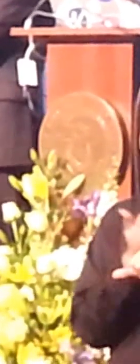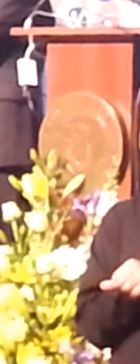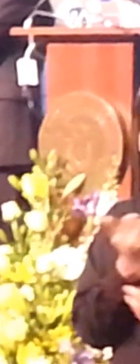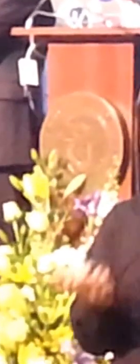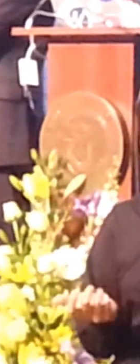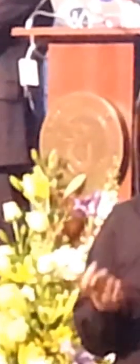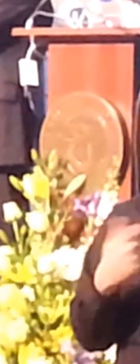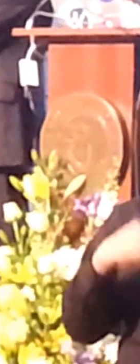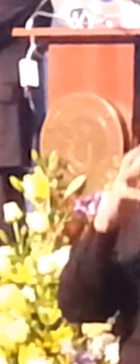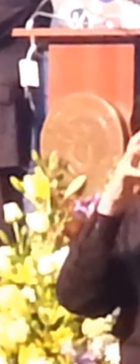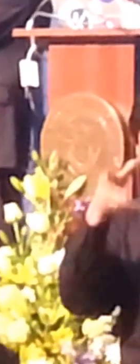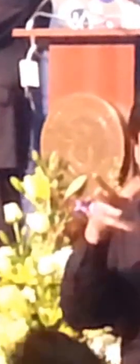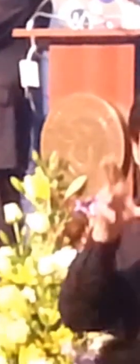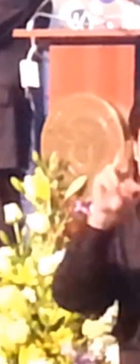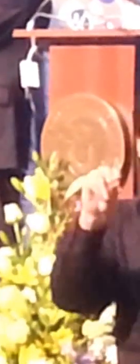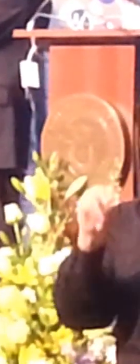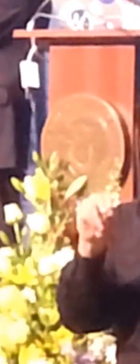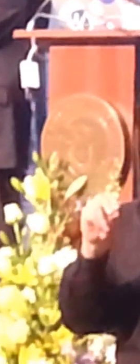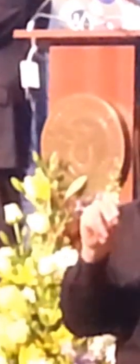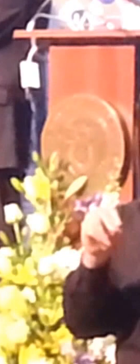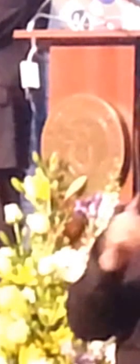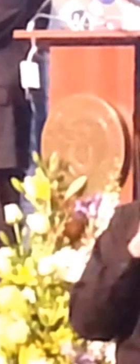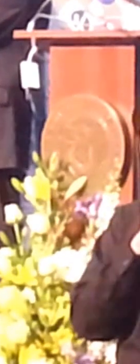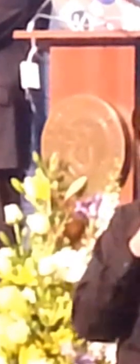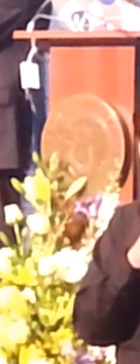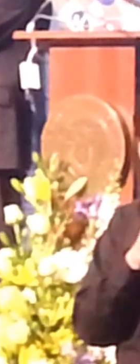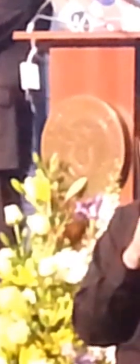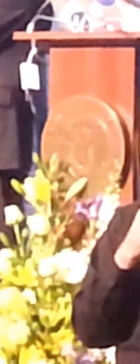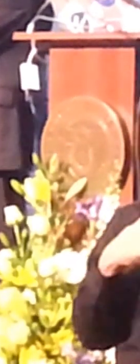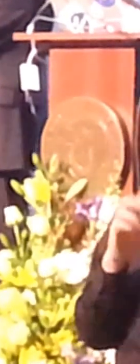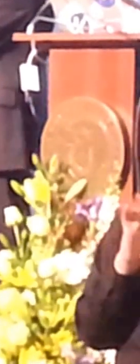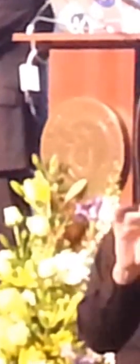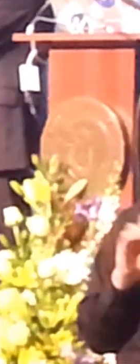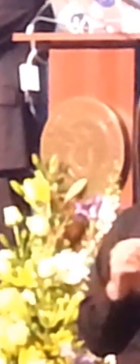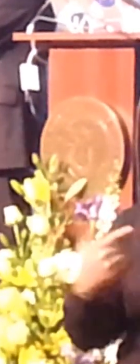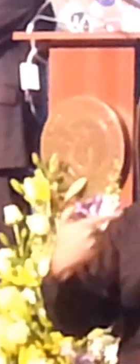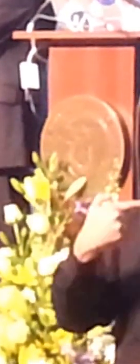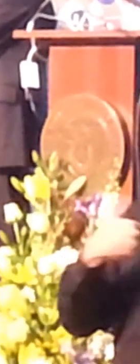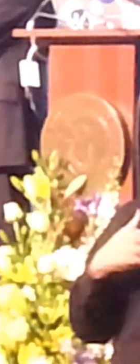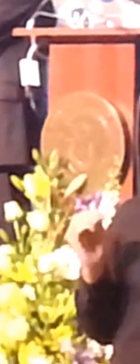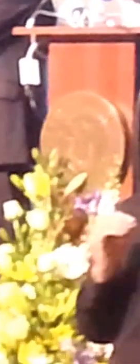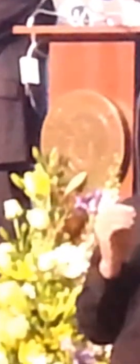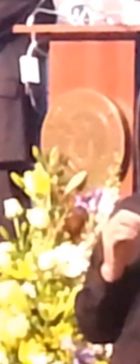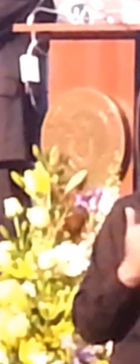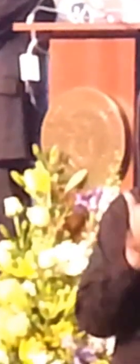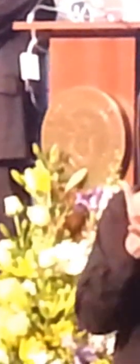I didn't make this up. I'm the reporter. I'm the messenger. Shooting me is of no value.